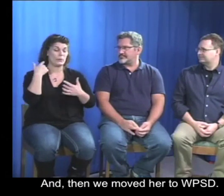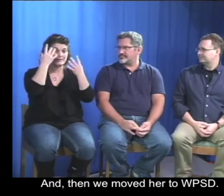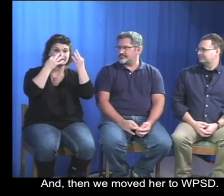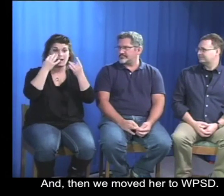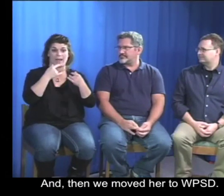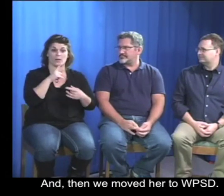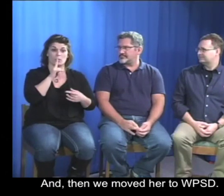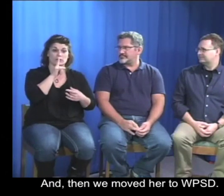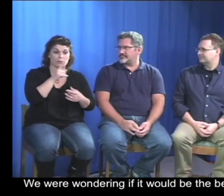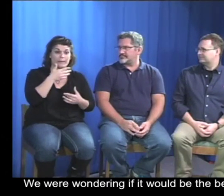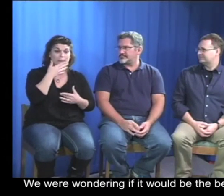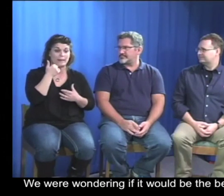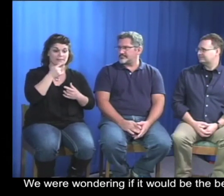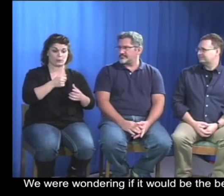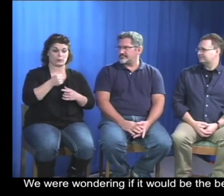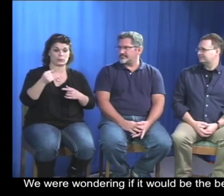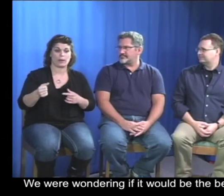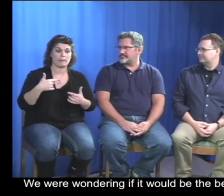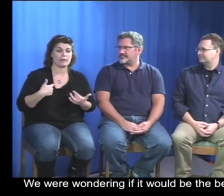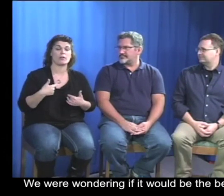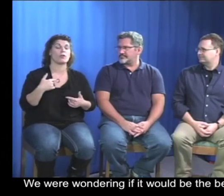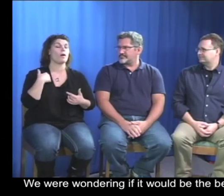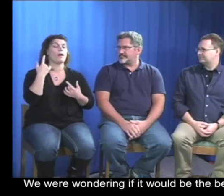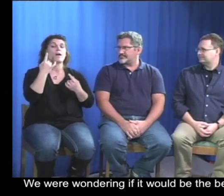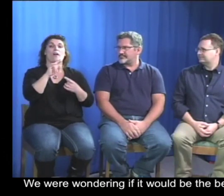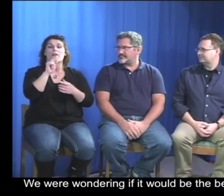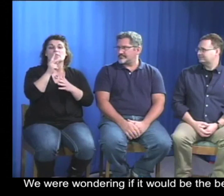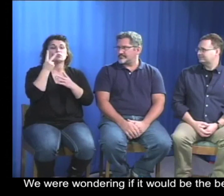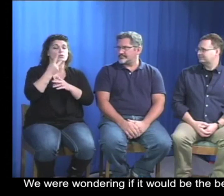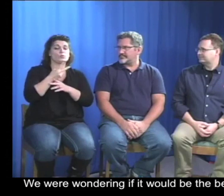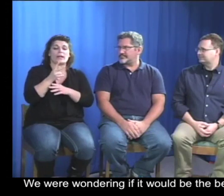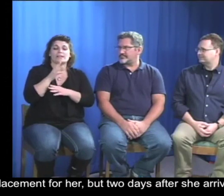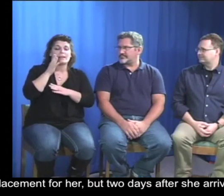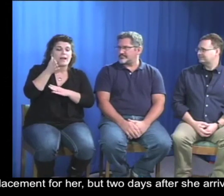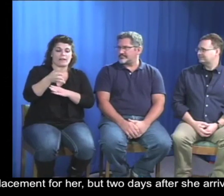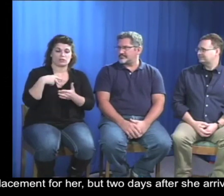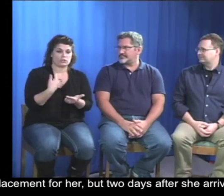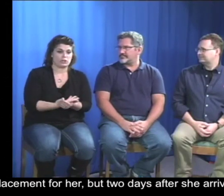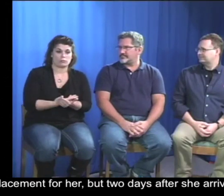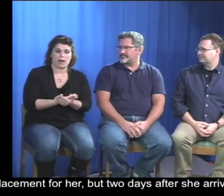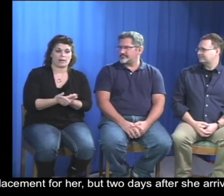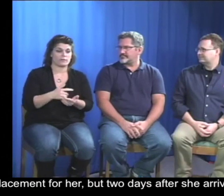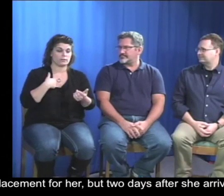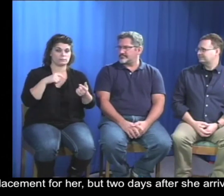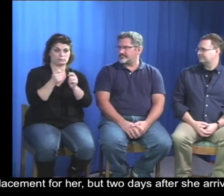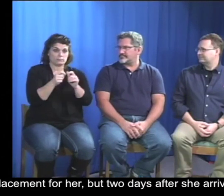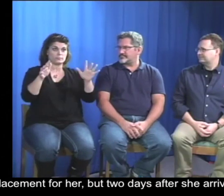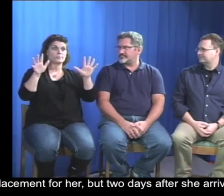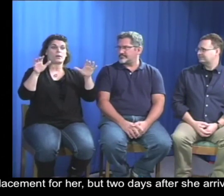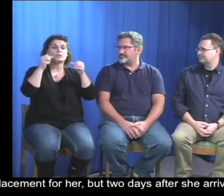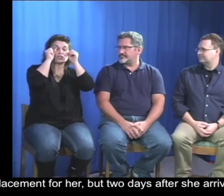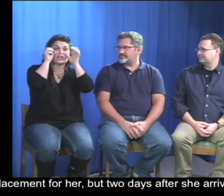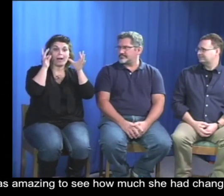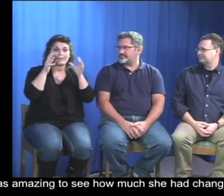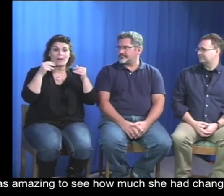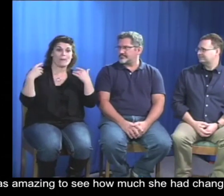WPSD. We were wondering if it would be the best placement for her, but 2 days after she arrived here, it